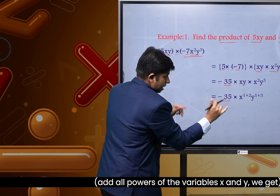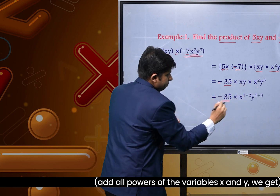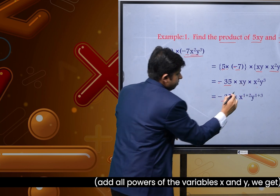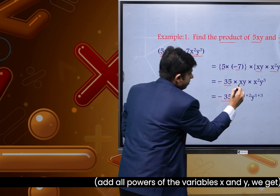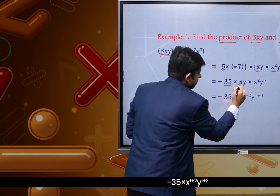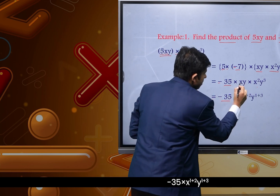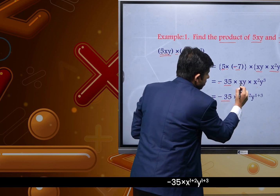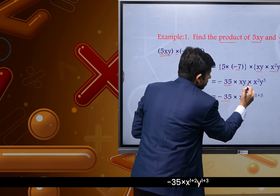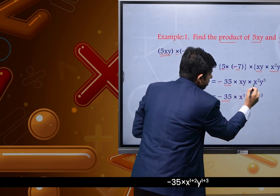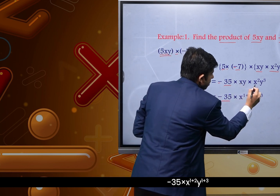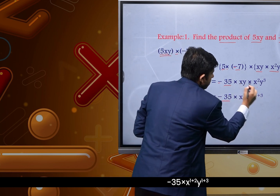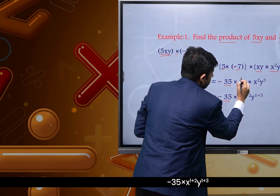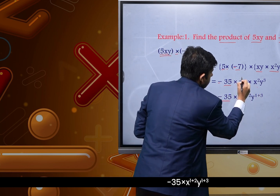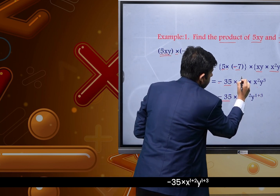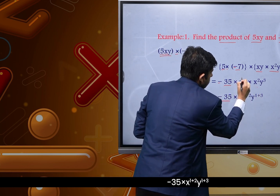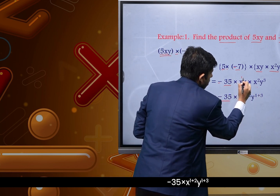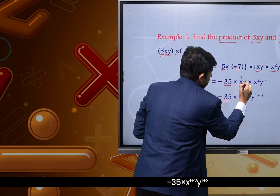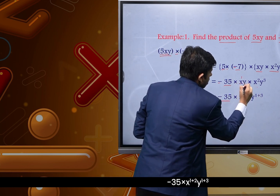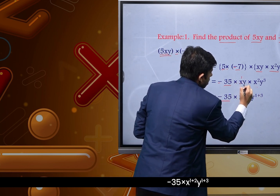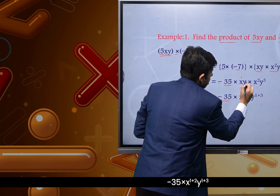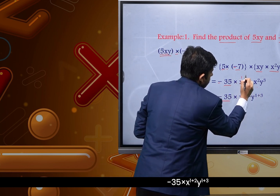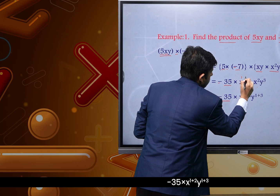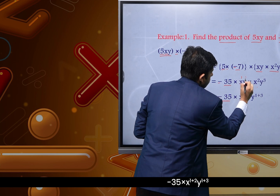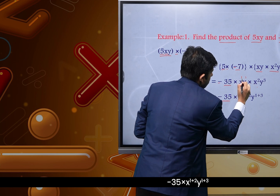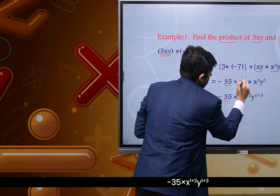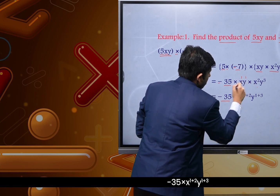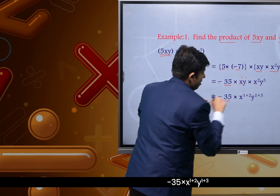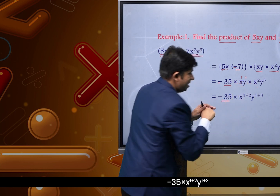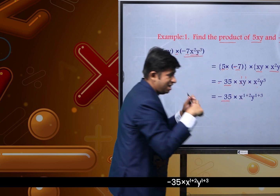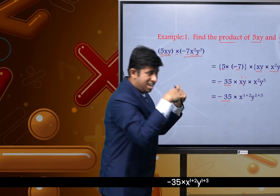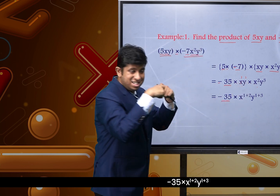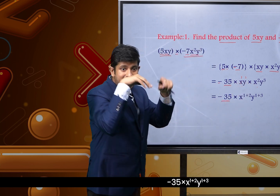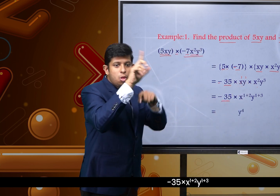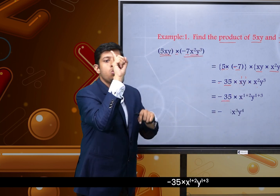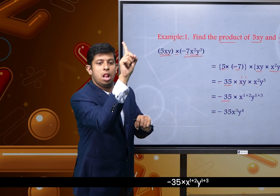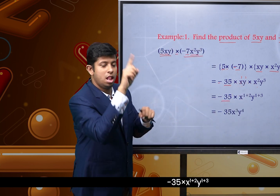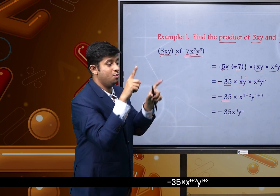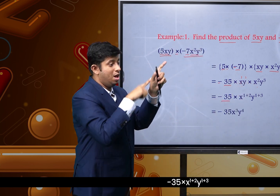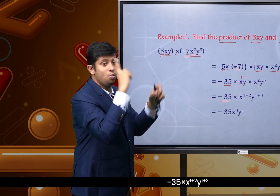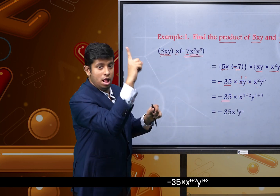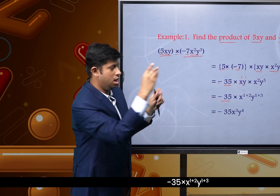get minus 35 into x to the power of 1 plus 2 into y to the power of 1 plus 3.